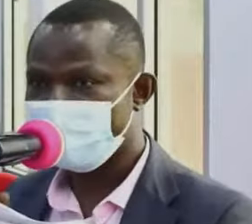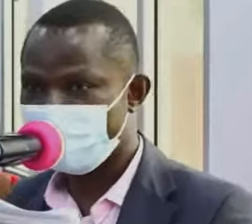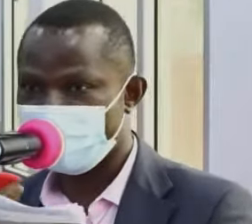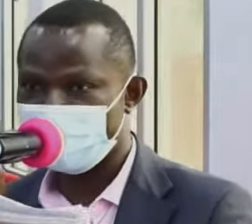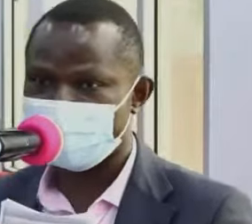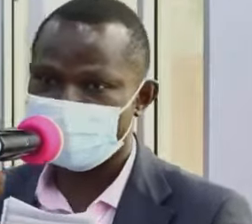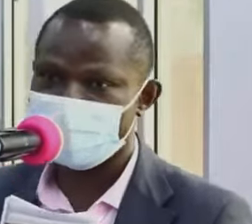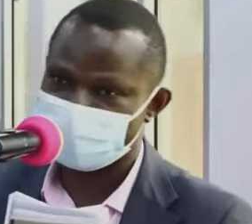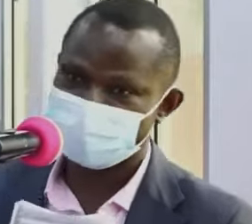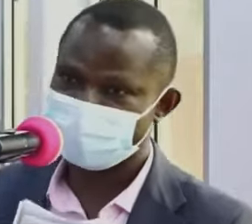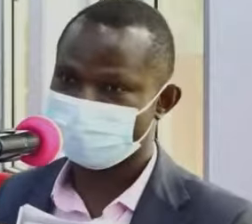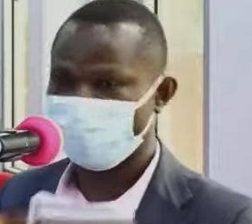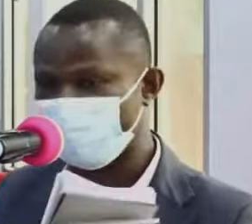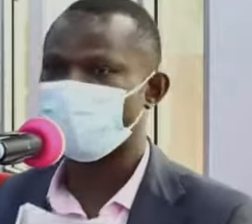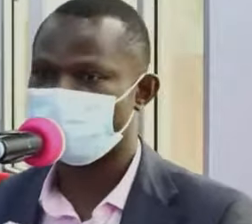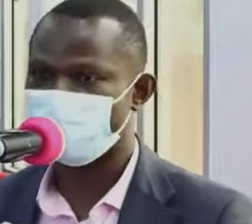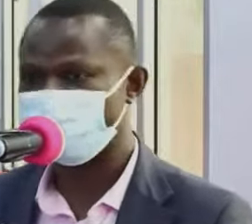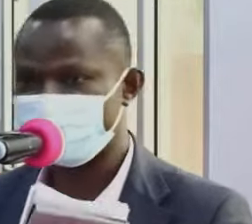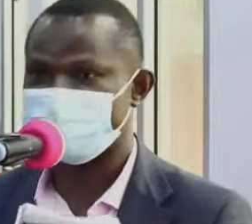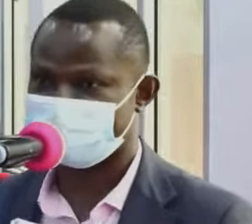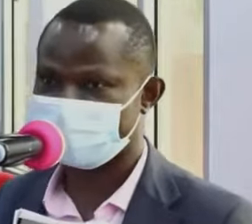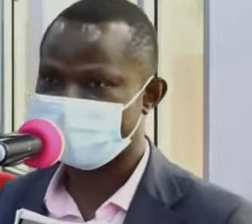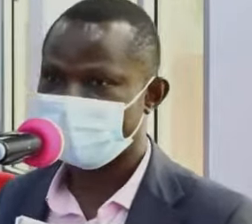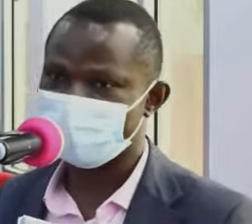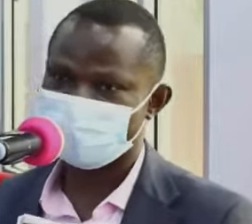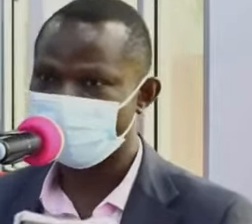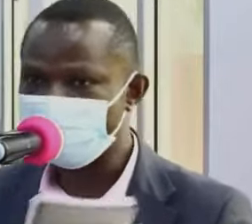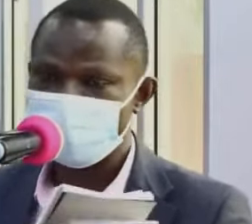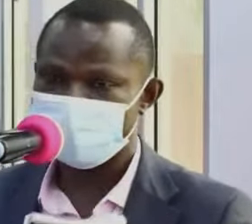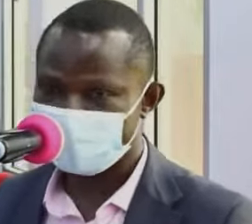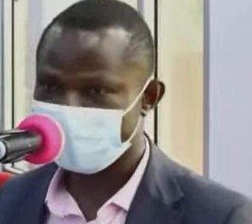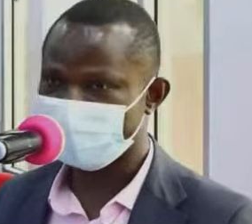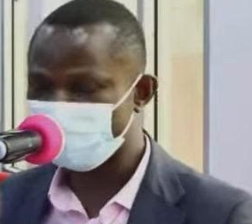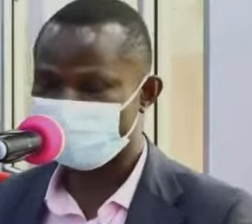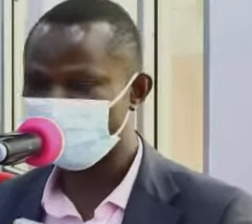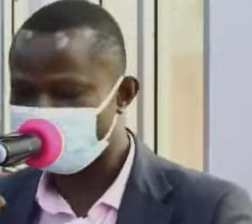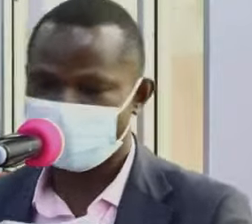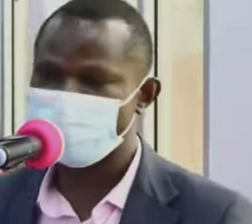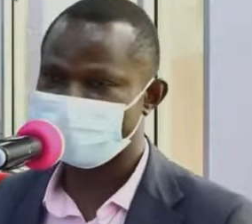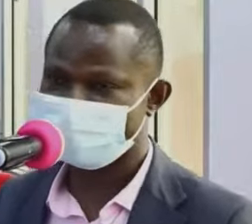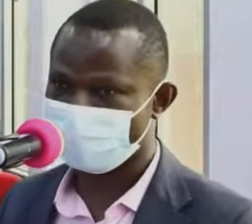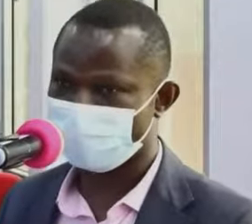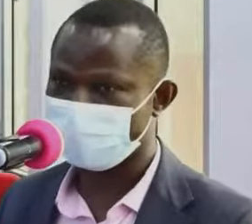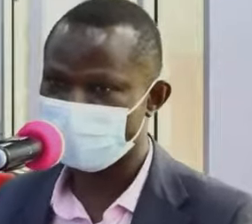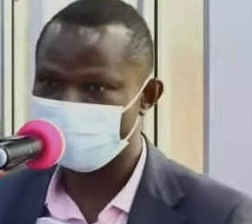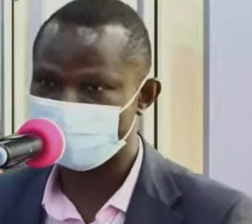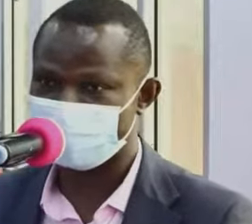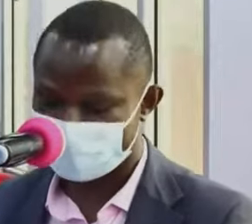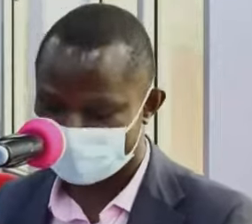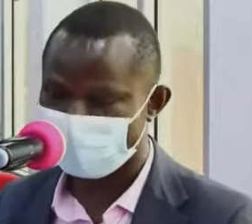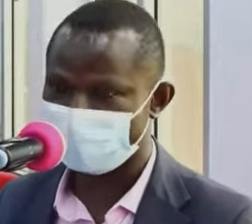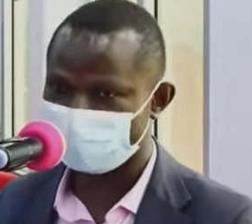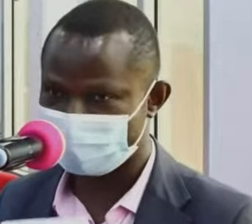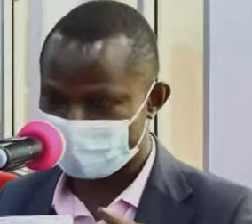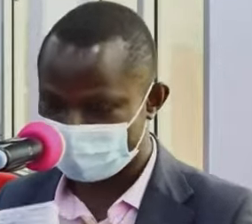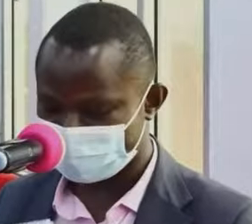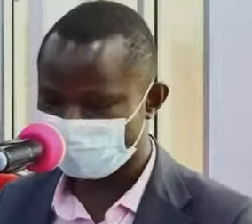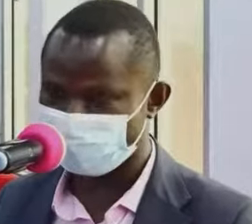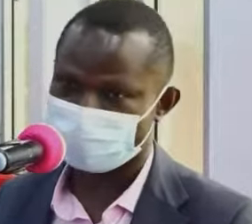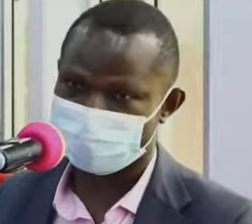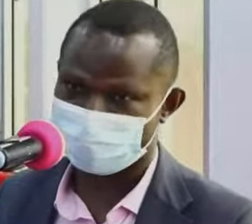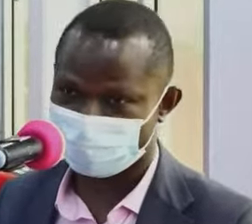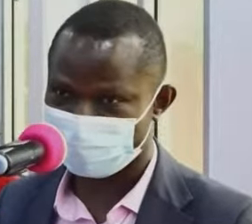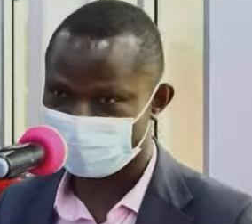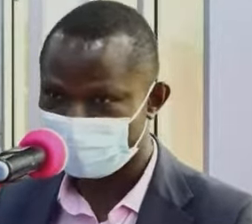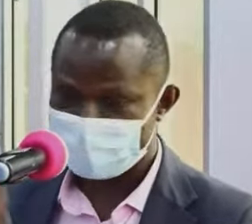Ghanaian agents to front for them to register. And so they tried to circumvent the law, and Ghana lost this